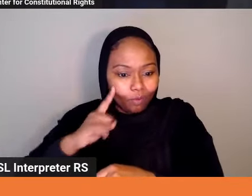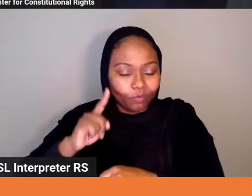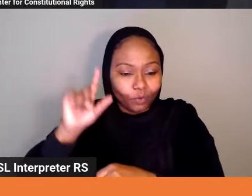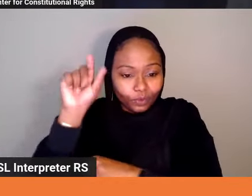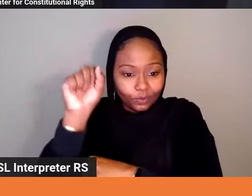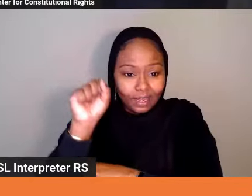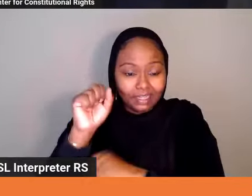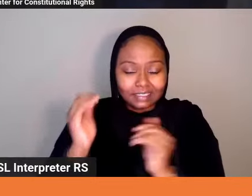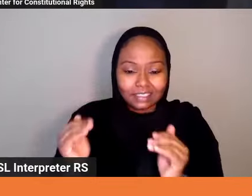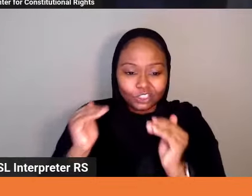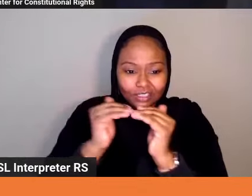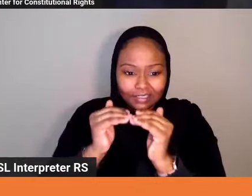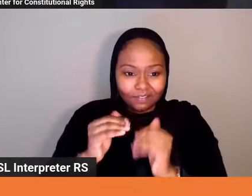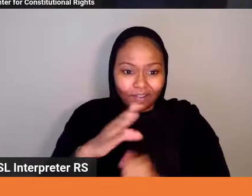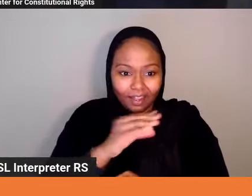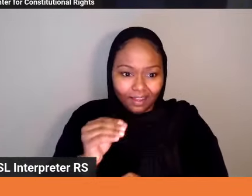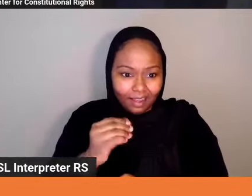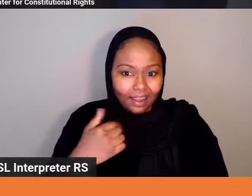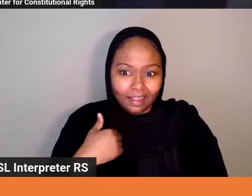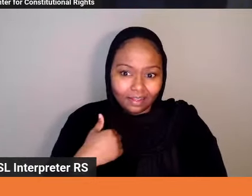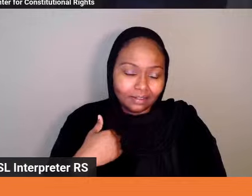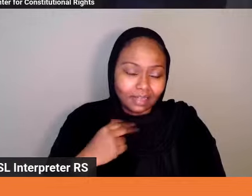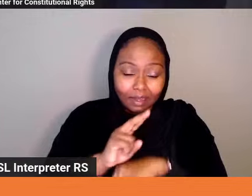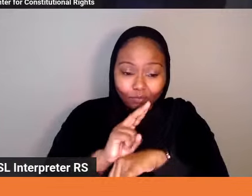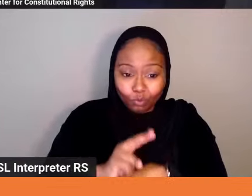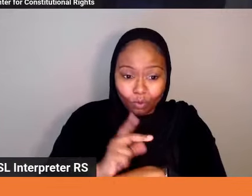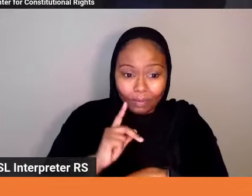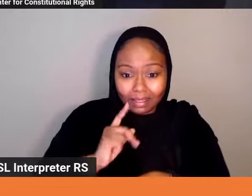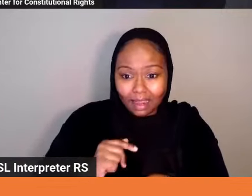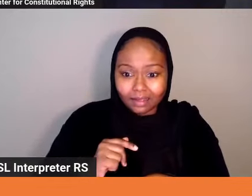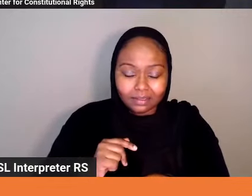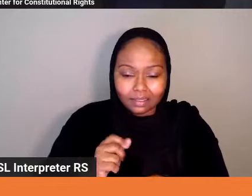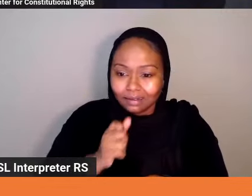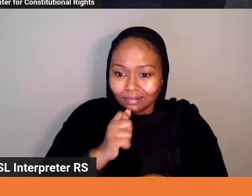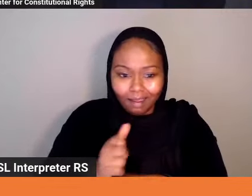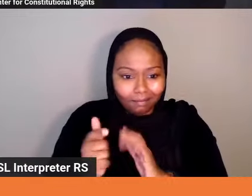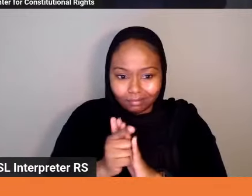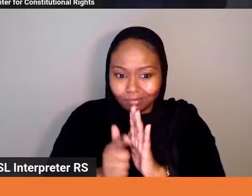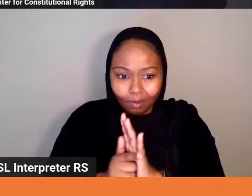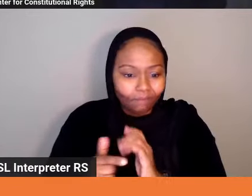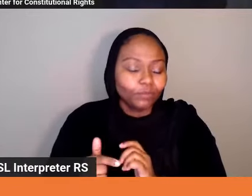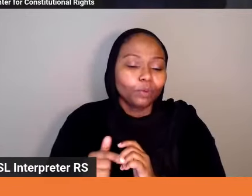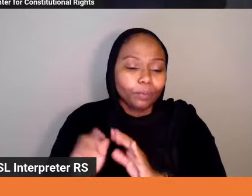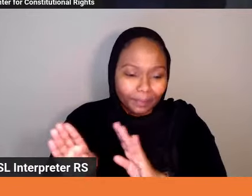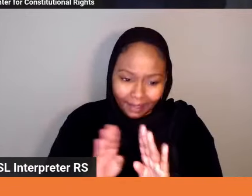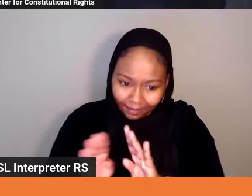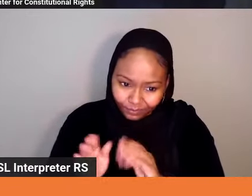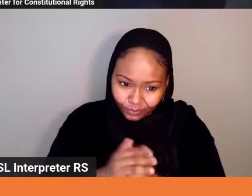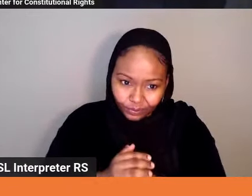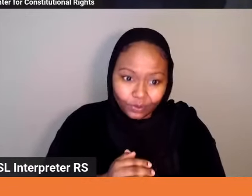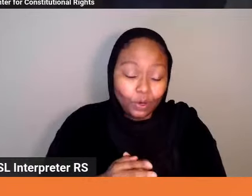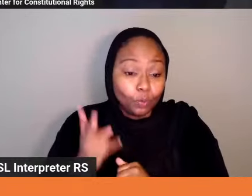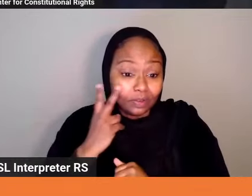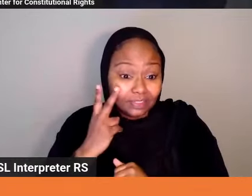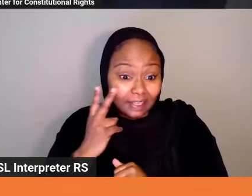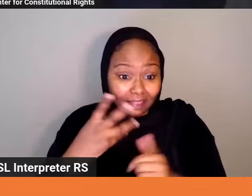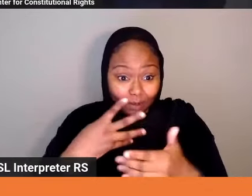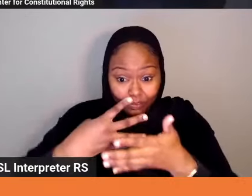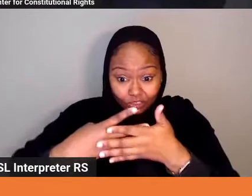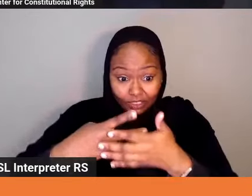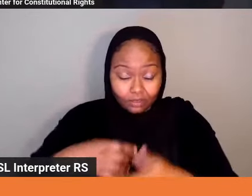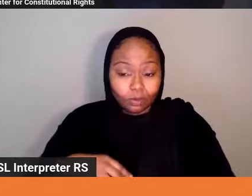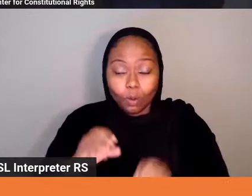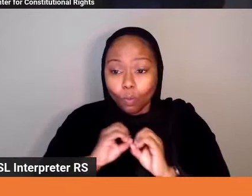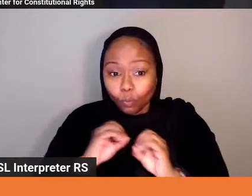justify and normalize unlawful behavior. So we see that with administrative detention, detention without